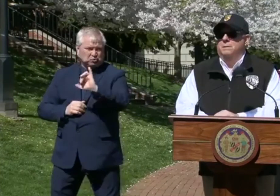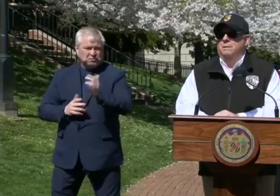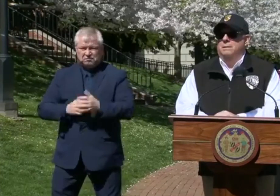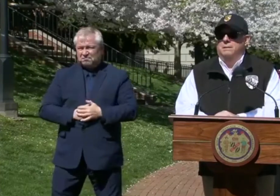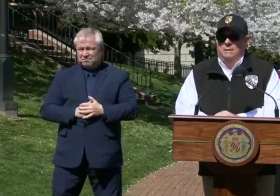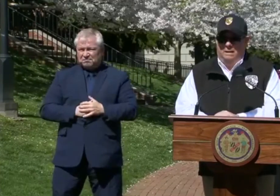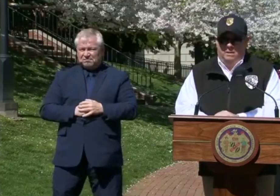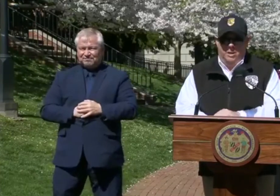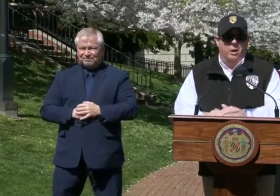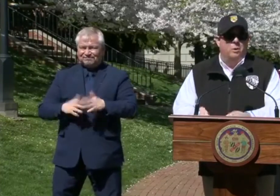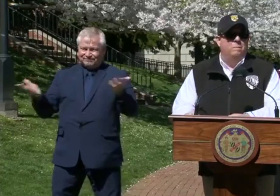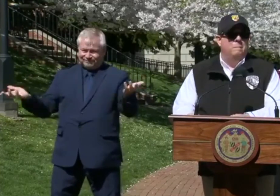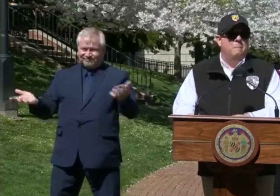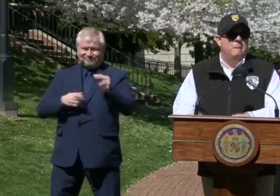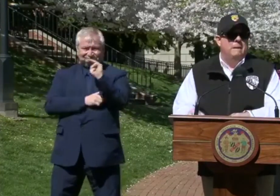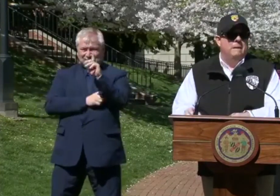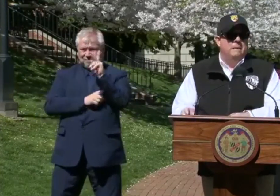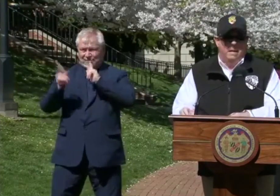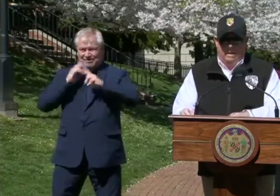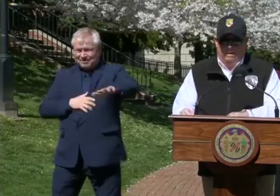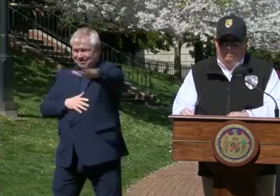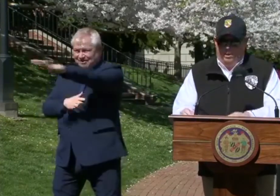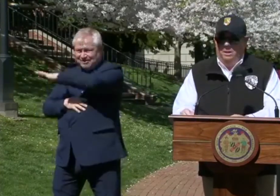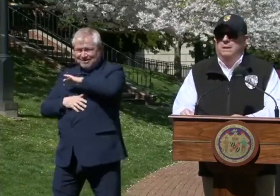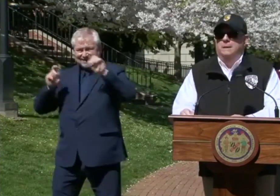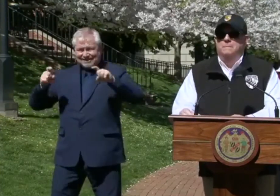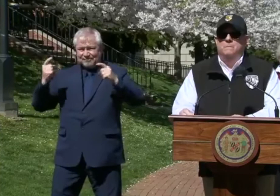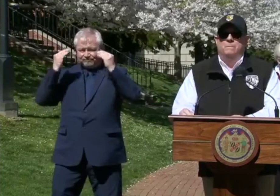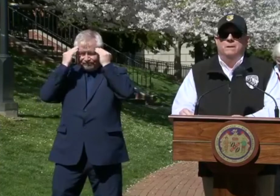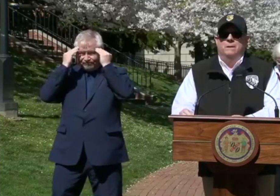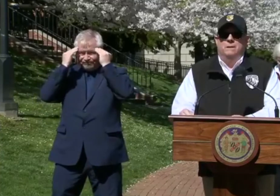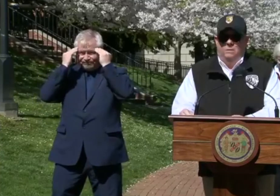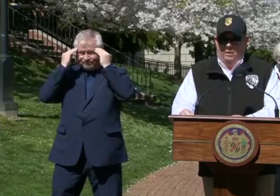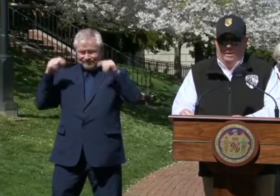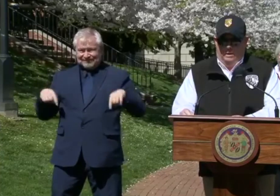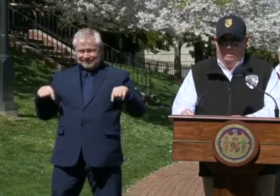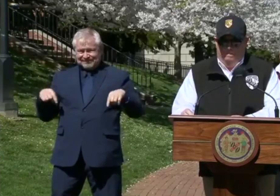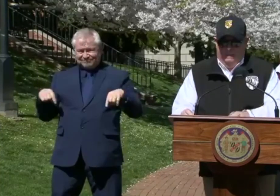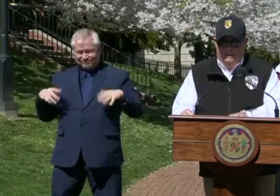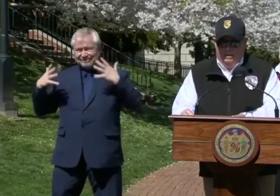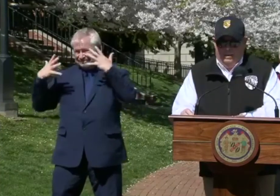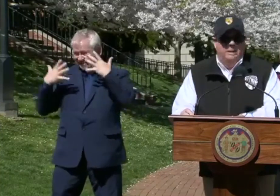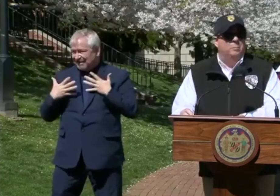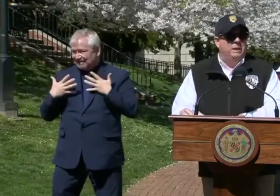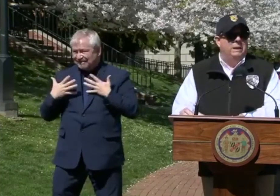Marylanders need to know that, unfortunately, we are only at the beginning of